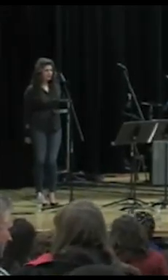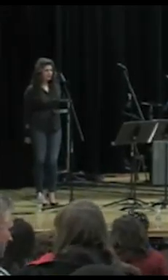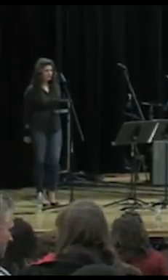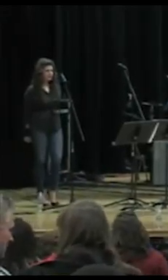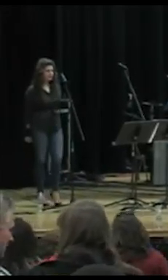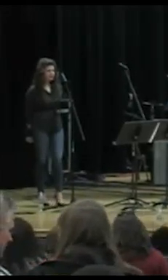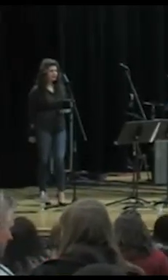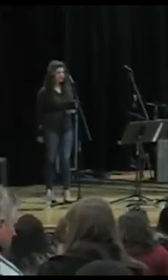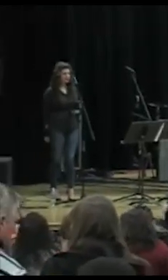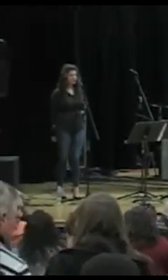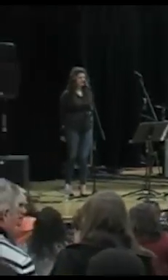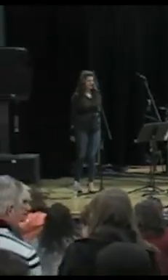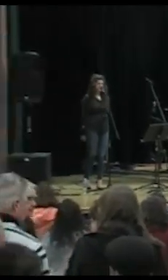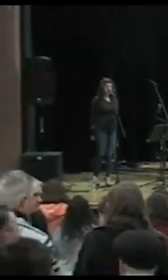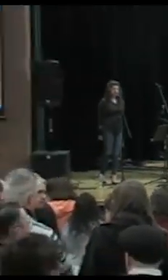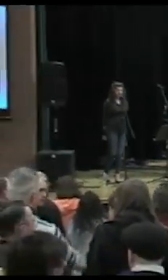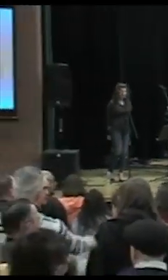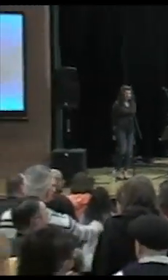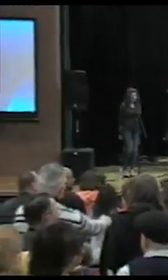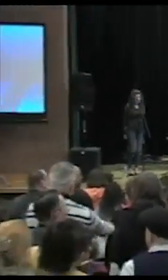Yes, God.